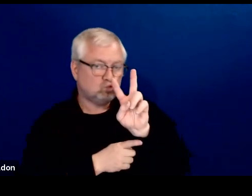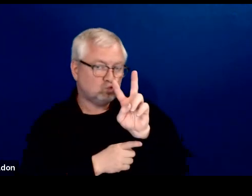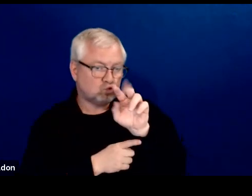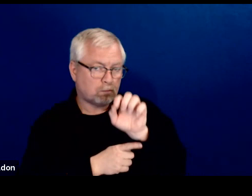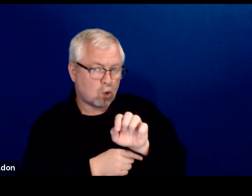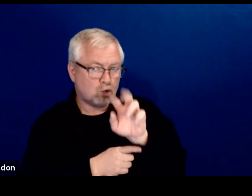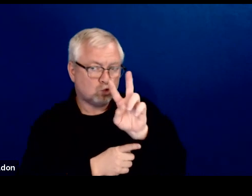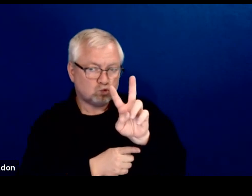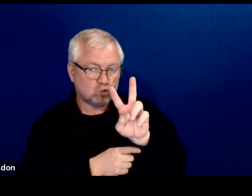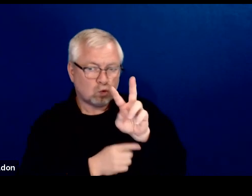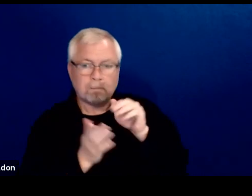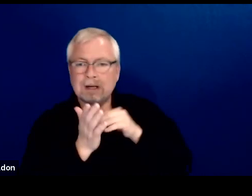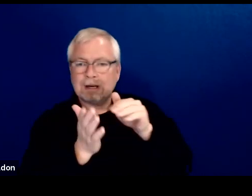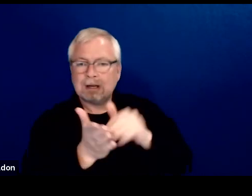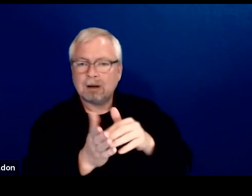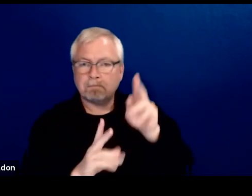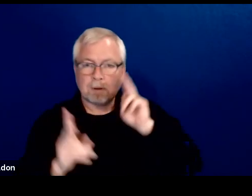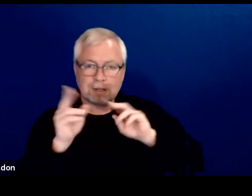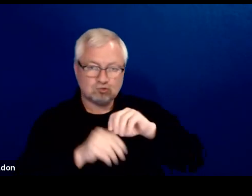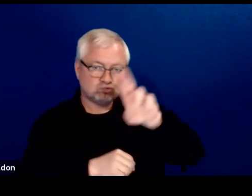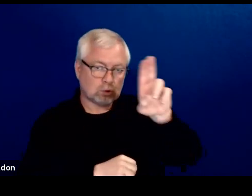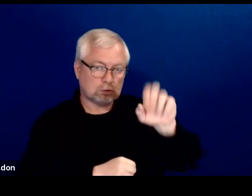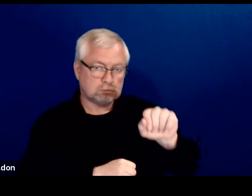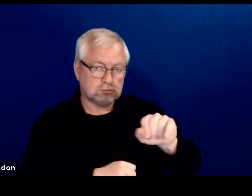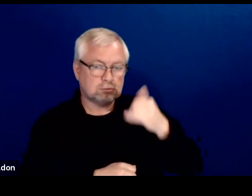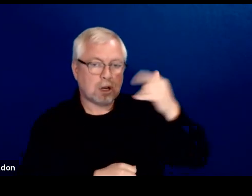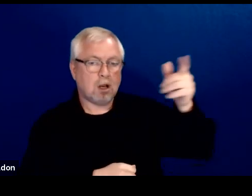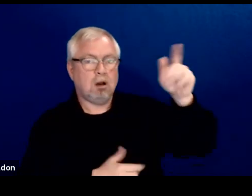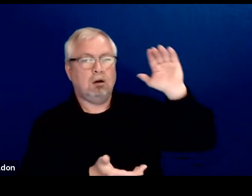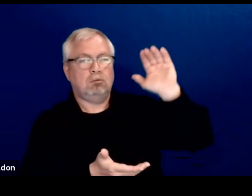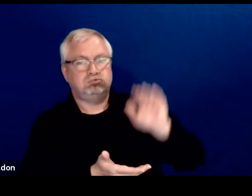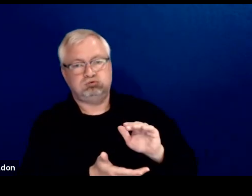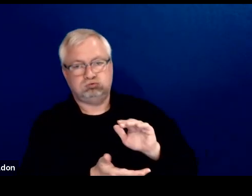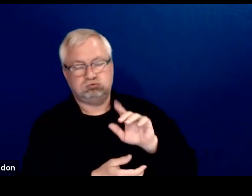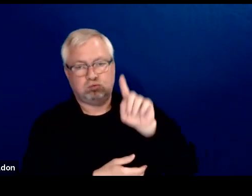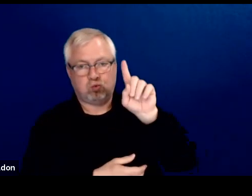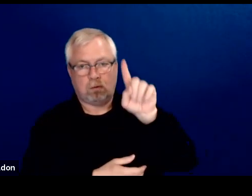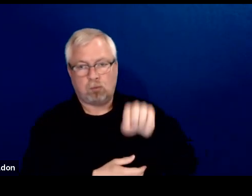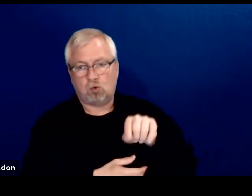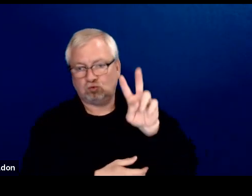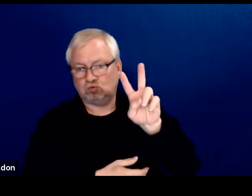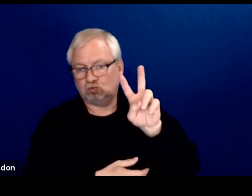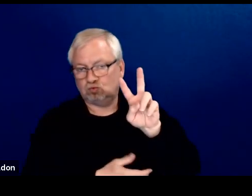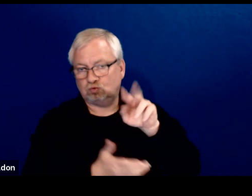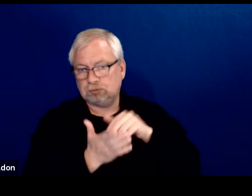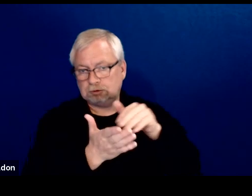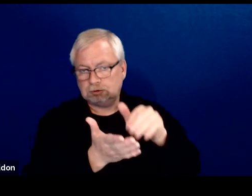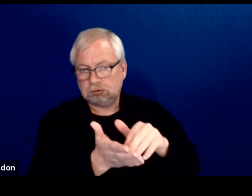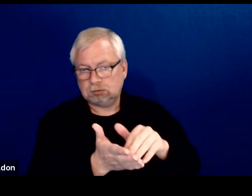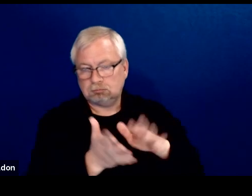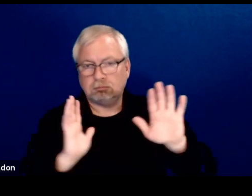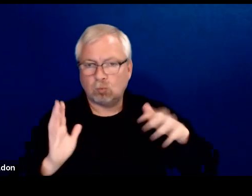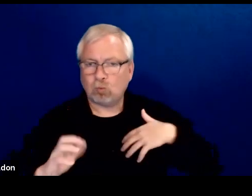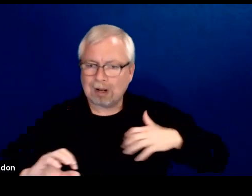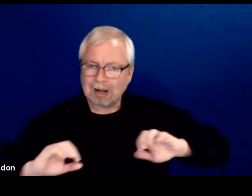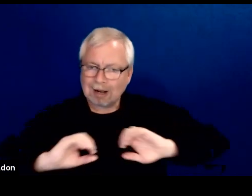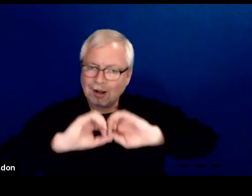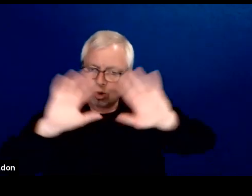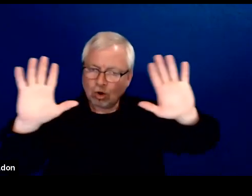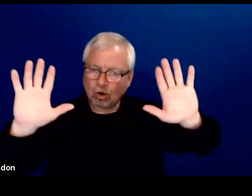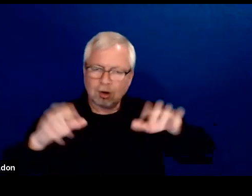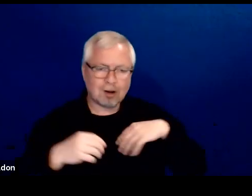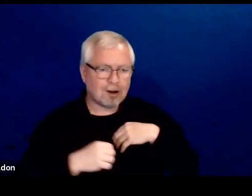They revised to about 100 to 200,000. And I think the thing, and I want to be clear, is that there was just a lack of data early